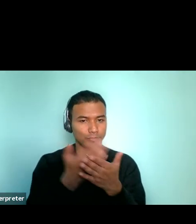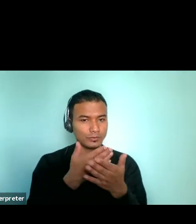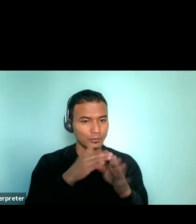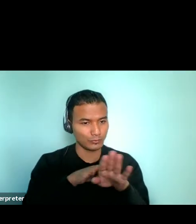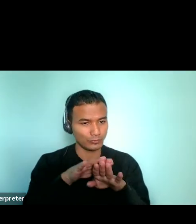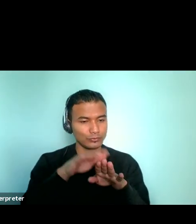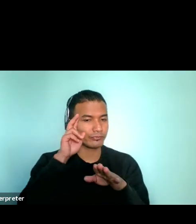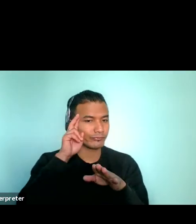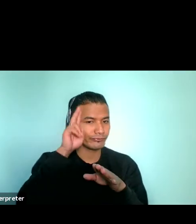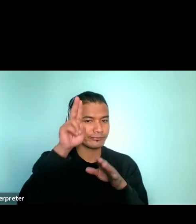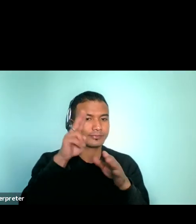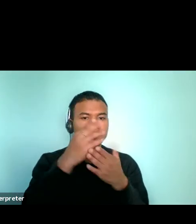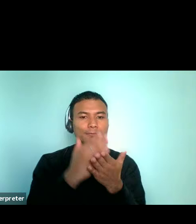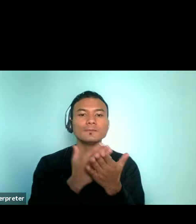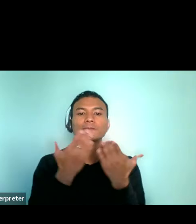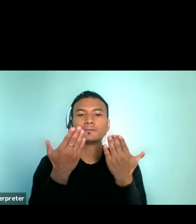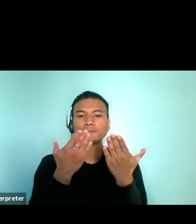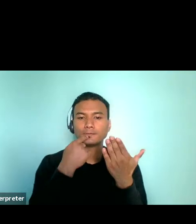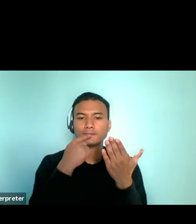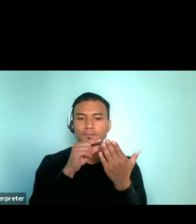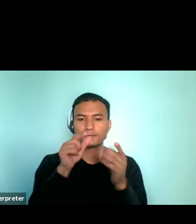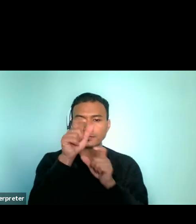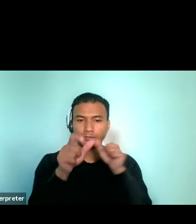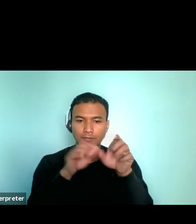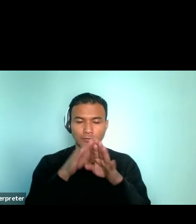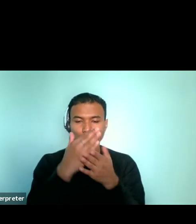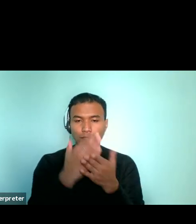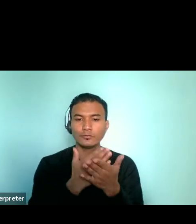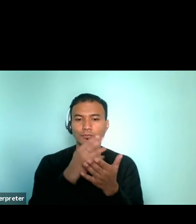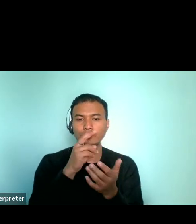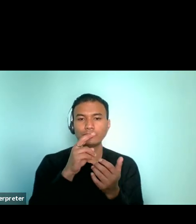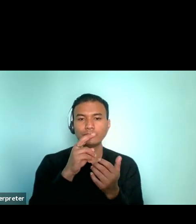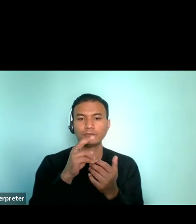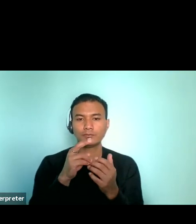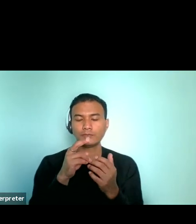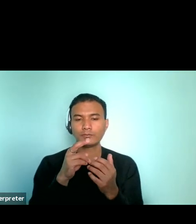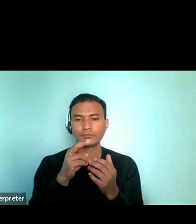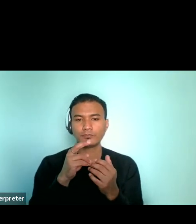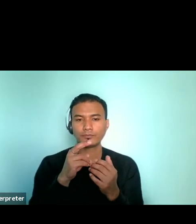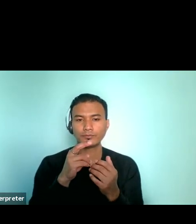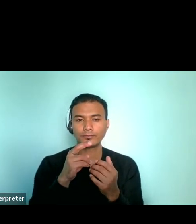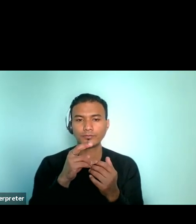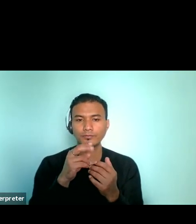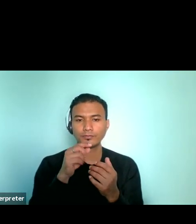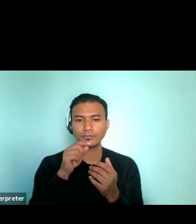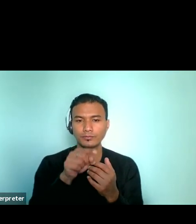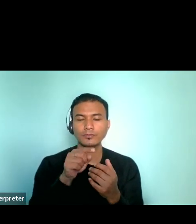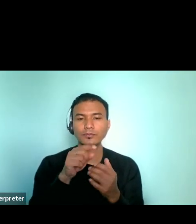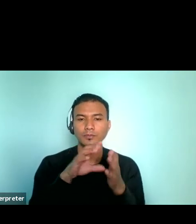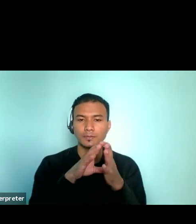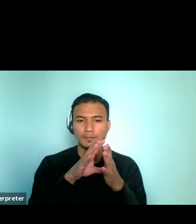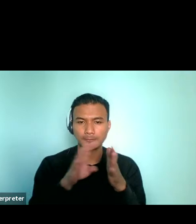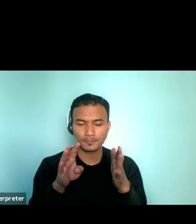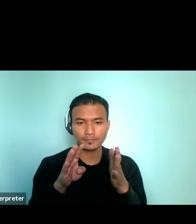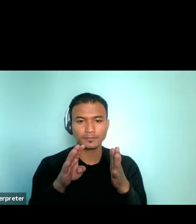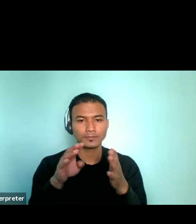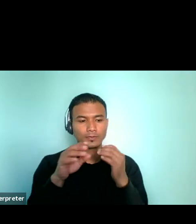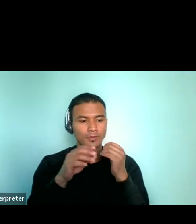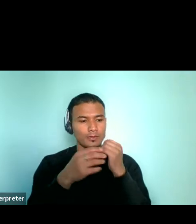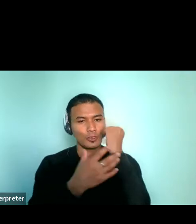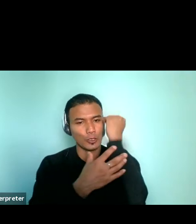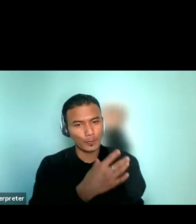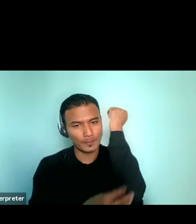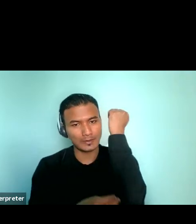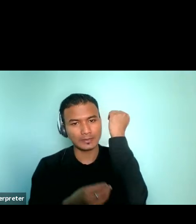the future, how the people are moving into town, and the shifting of the poverty, you